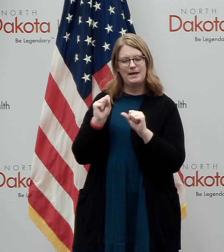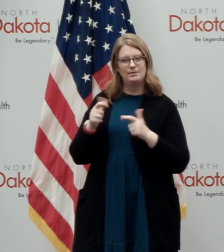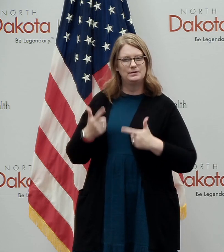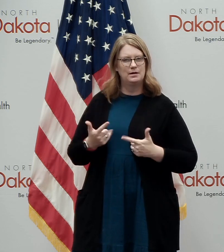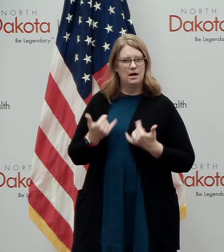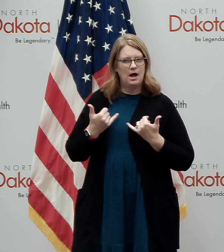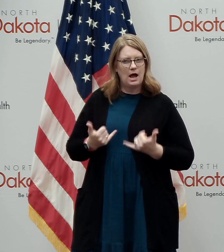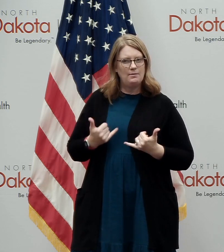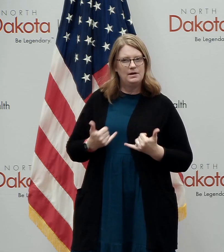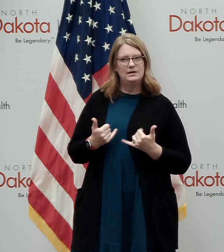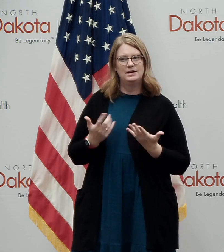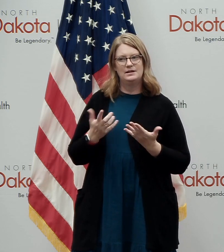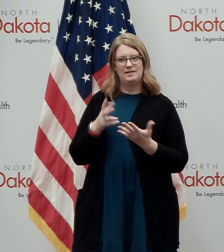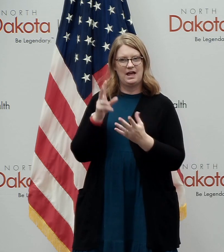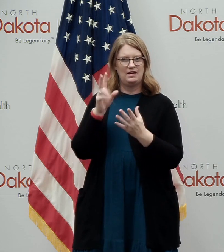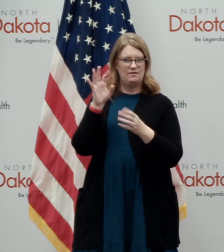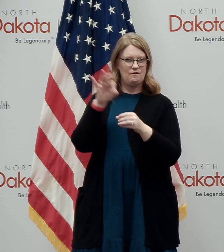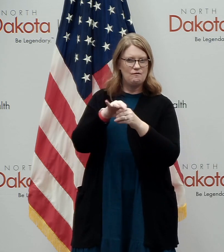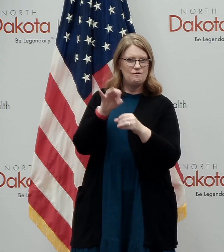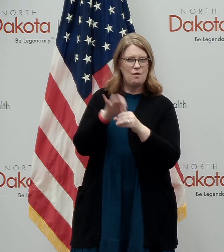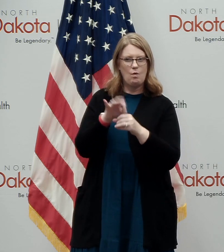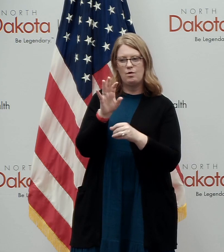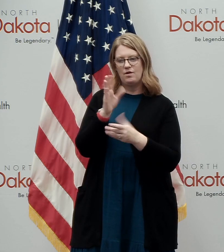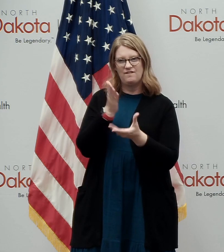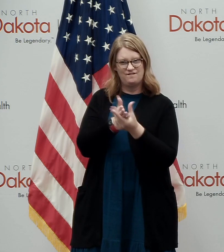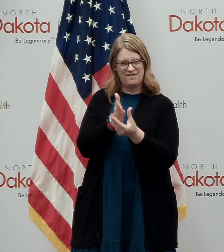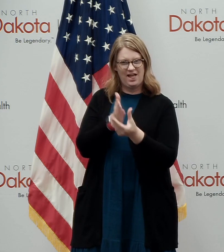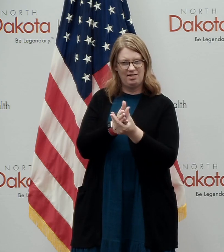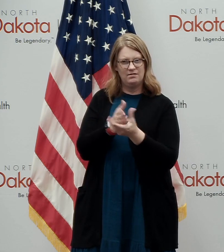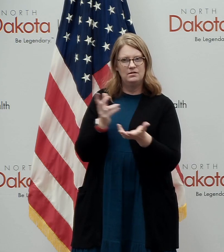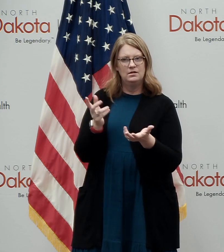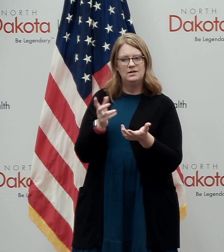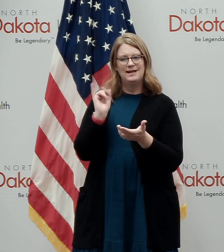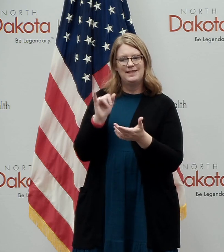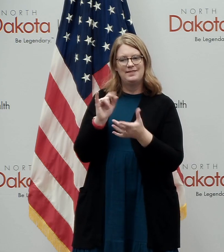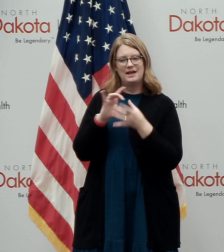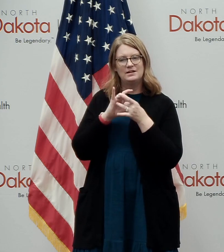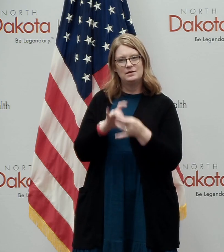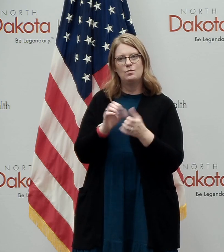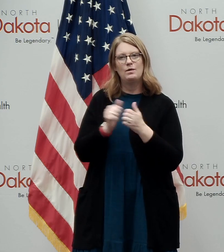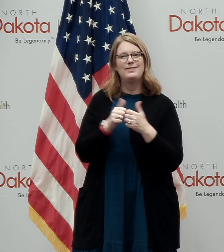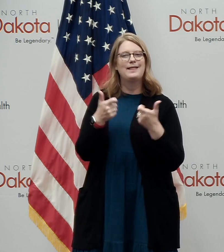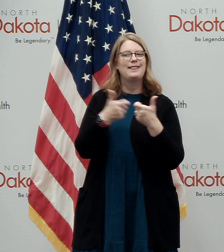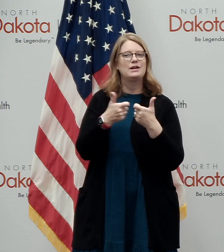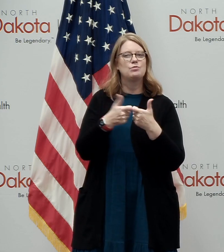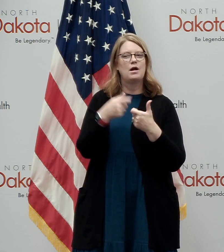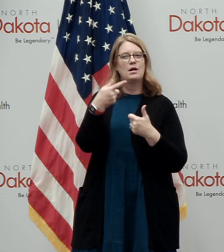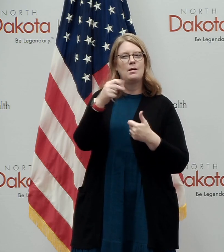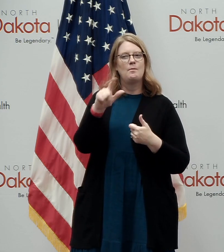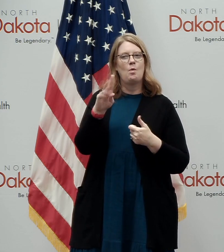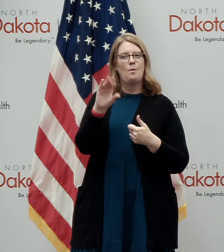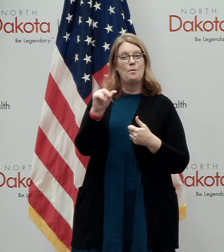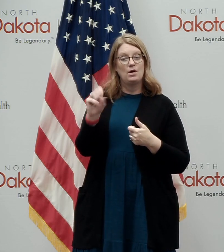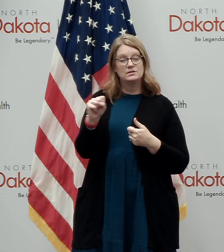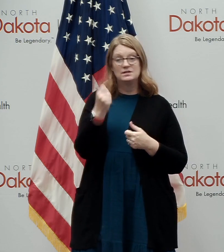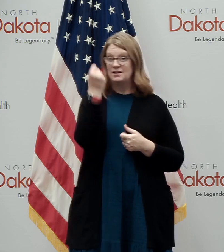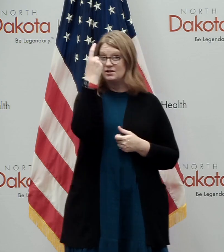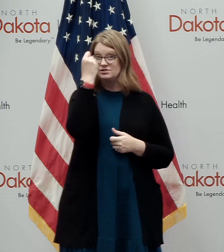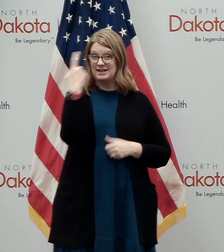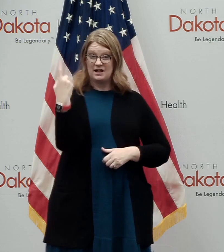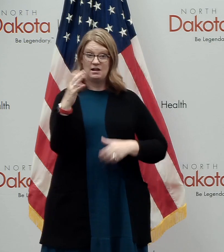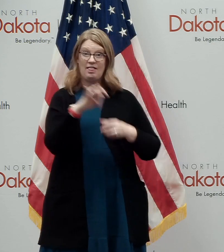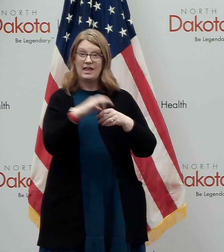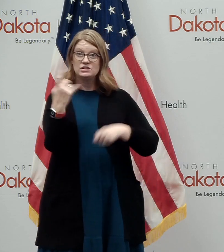the Center Voter File. The Center Voter File then is tied to the electronic poll books, and so when you come in to vote on Election